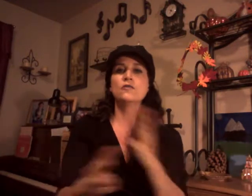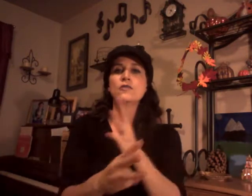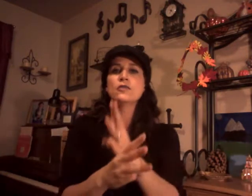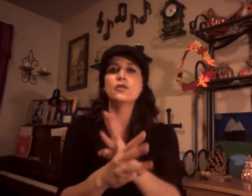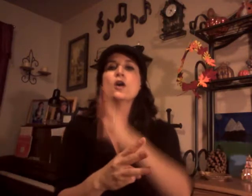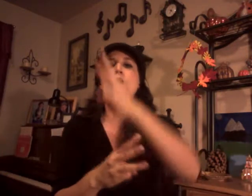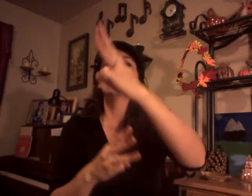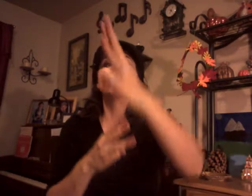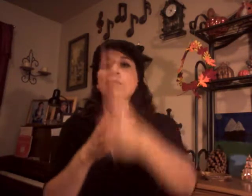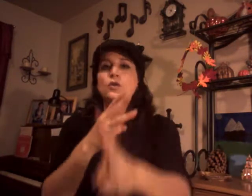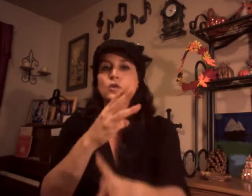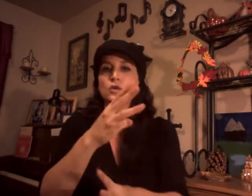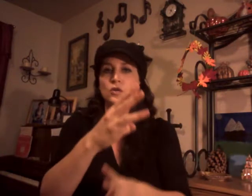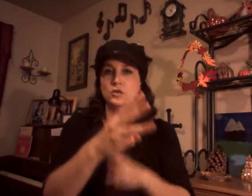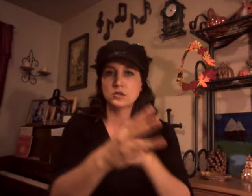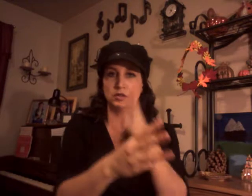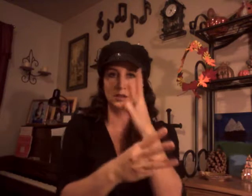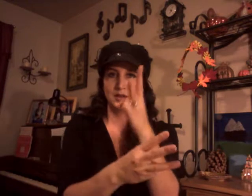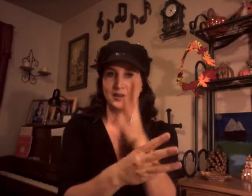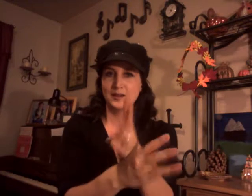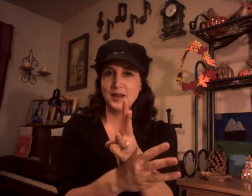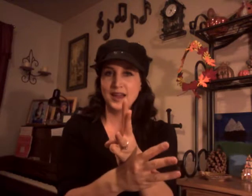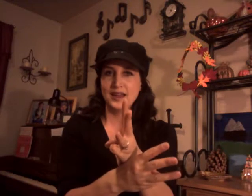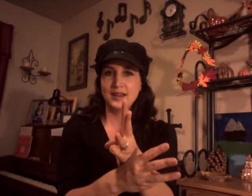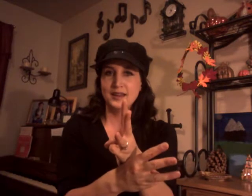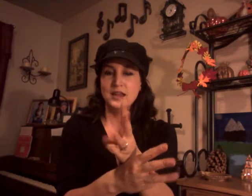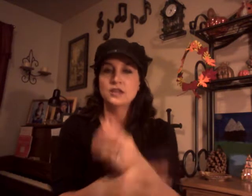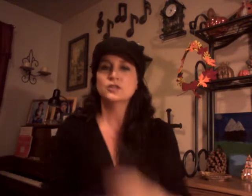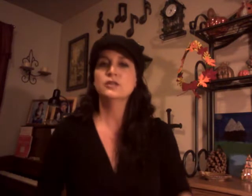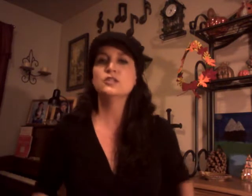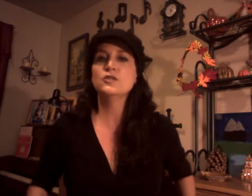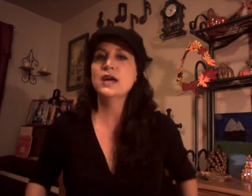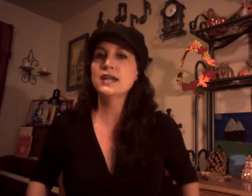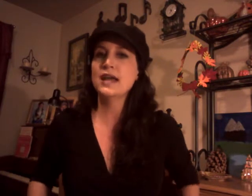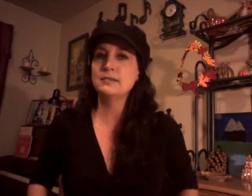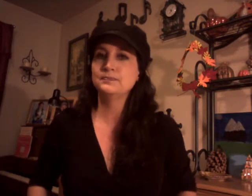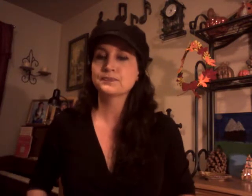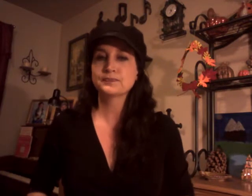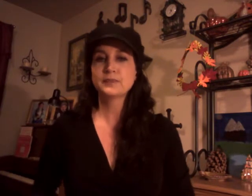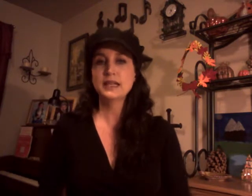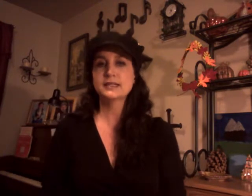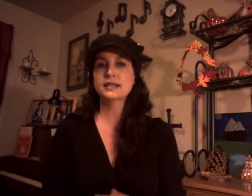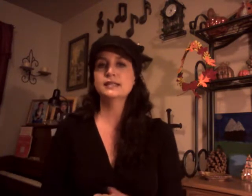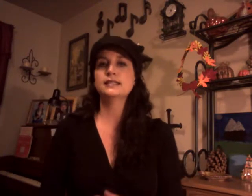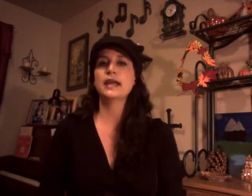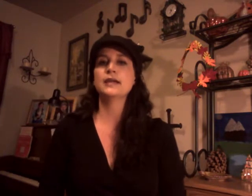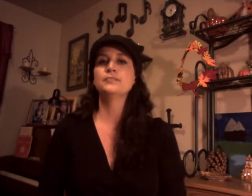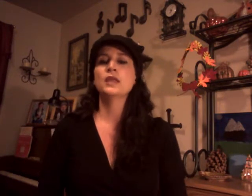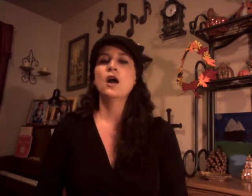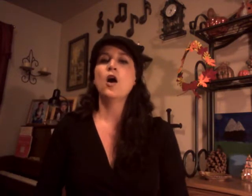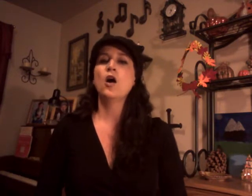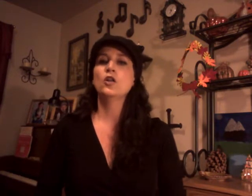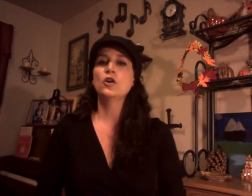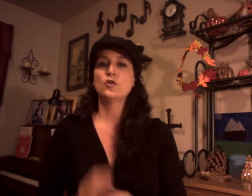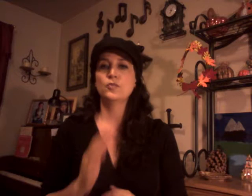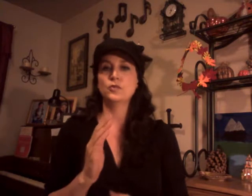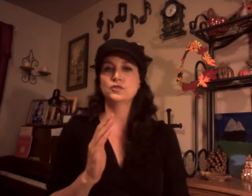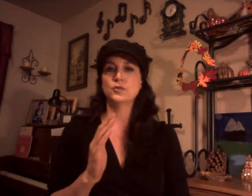of the world, okay? So let's do that again. it's going to say all our hope. So we